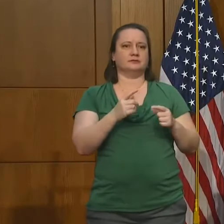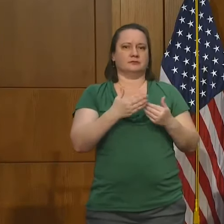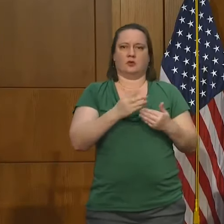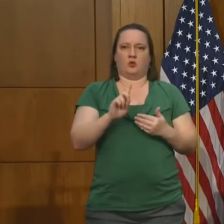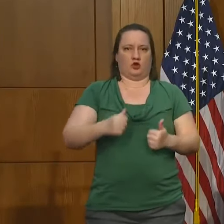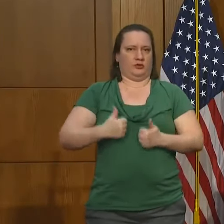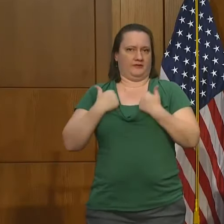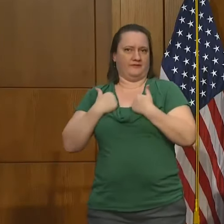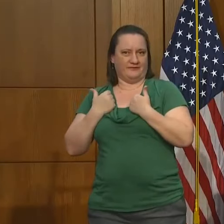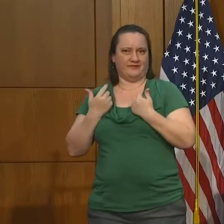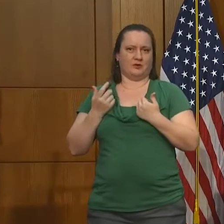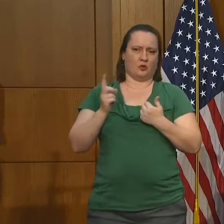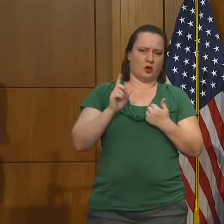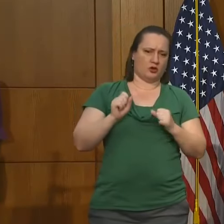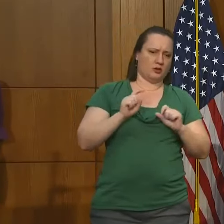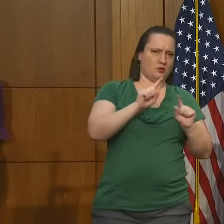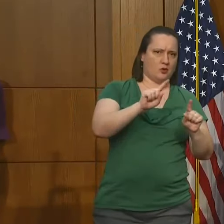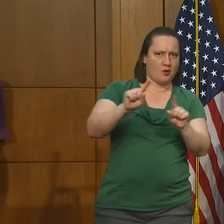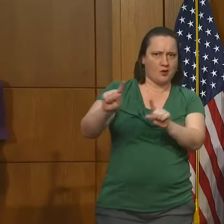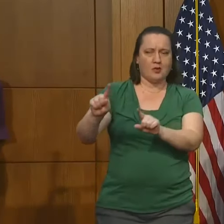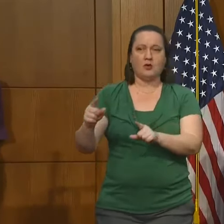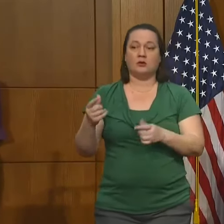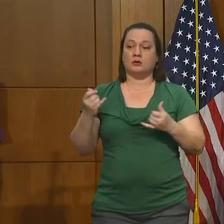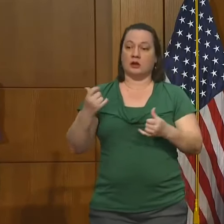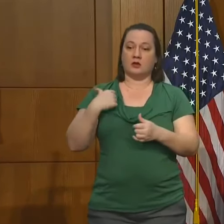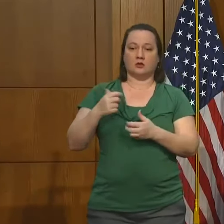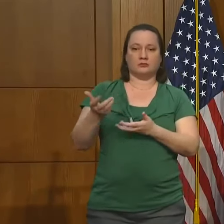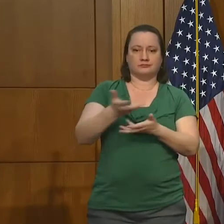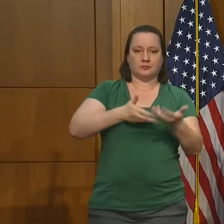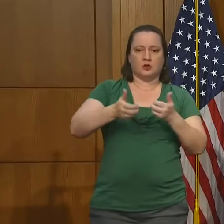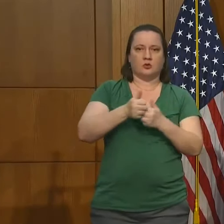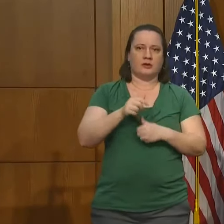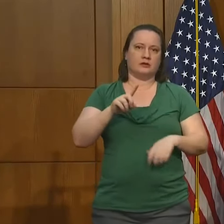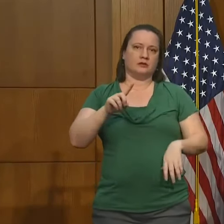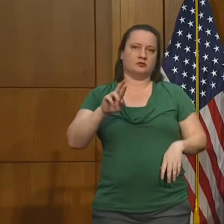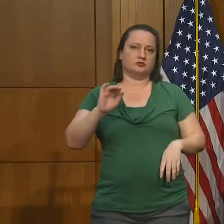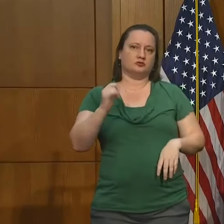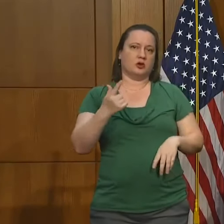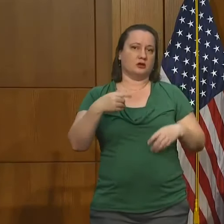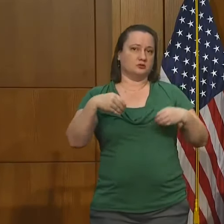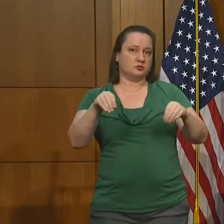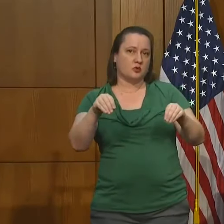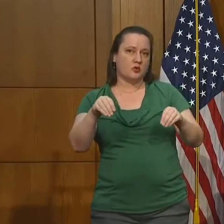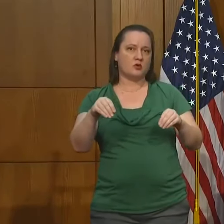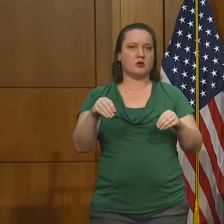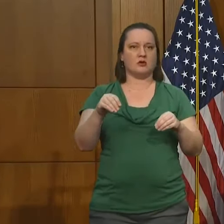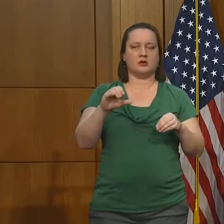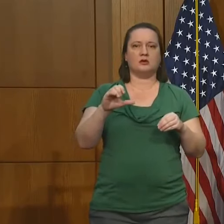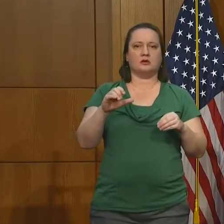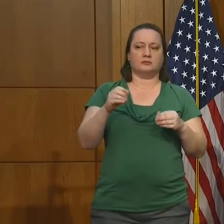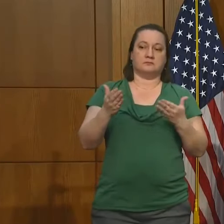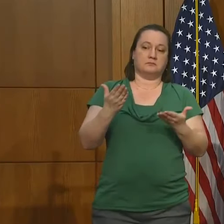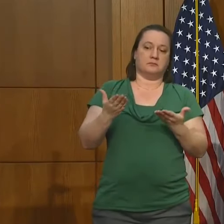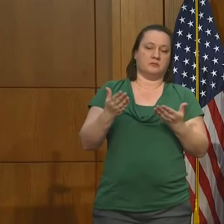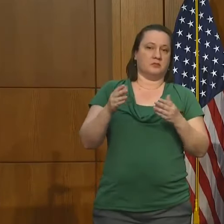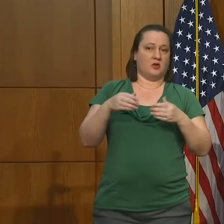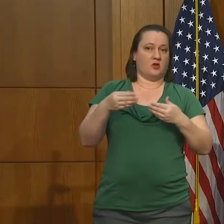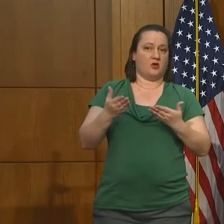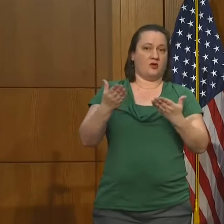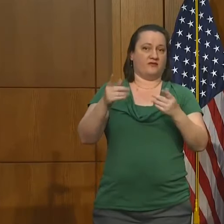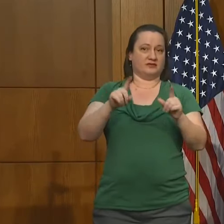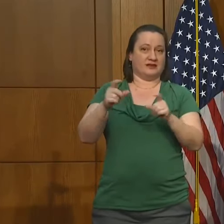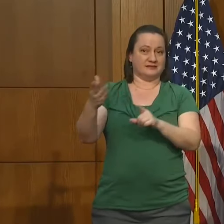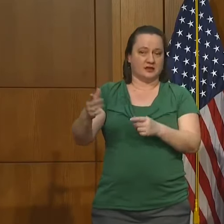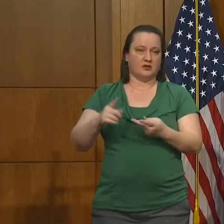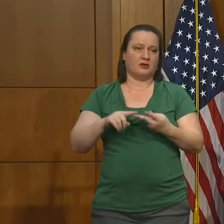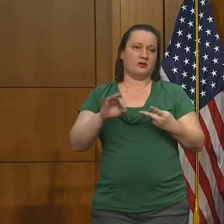from. So we're had calls today with drugstores to try and expand testing there. We're working very closely with the free clinics, the federally